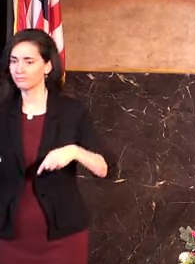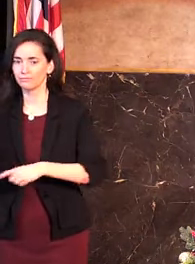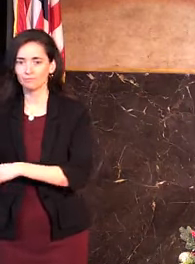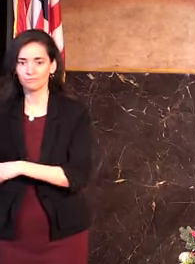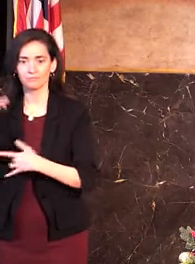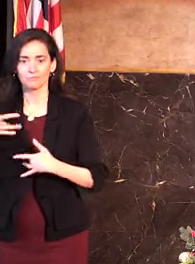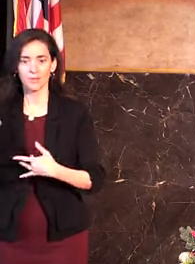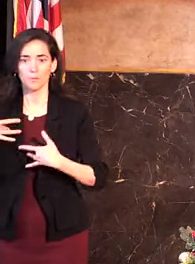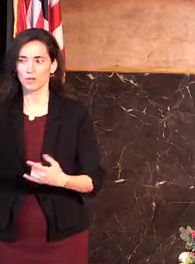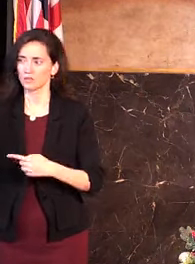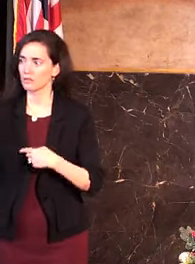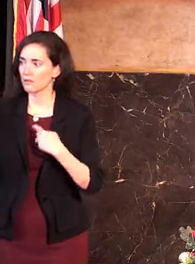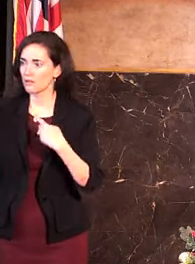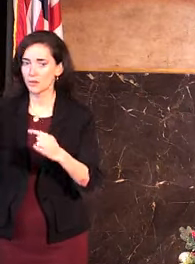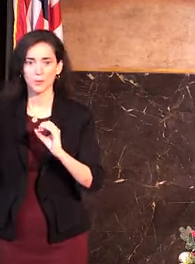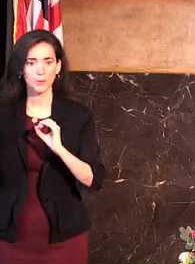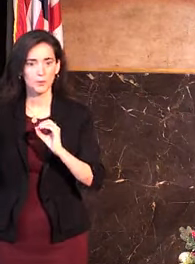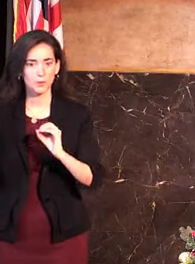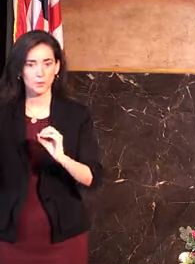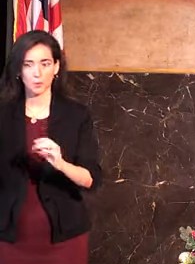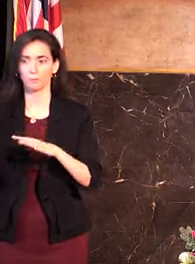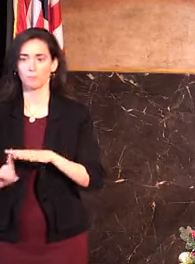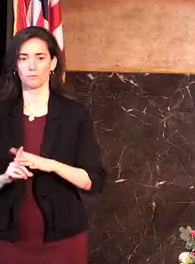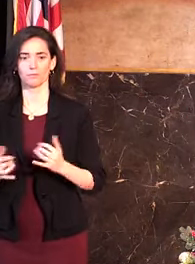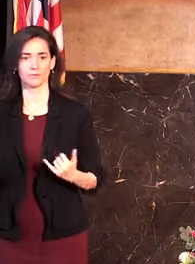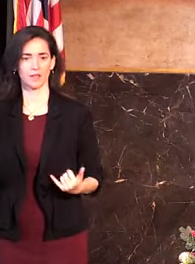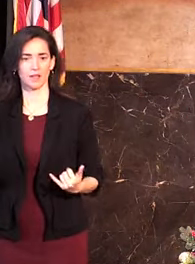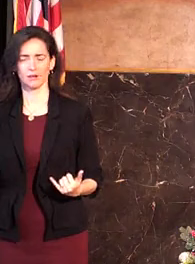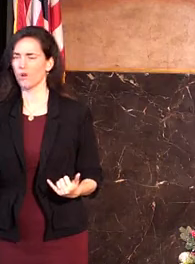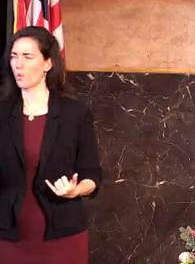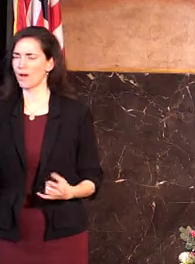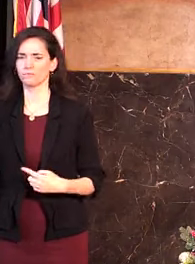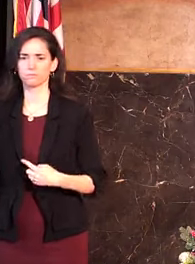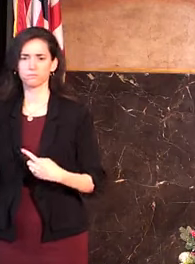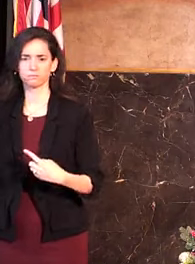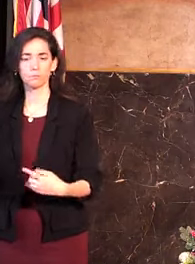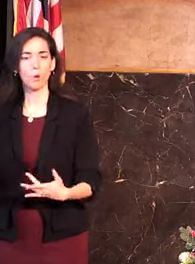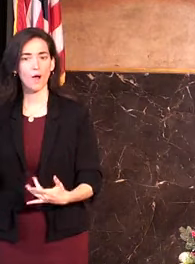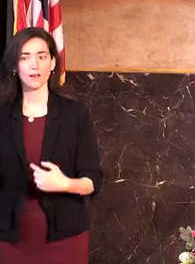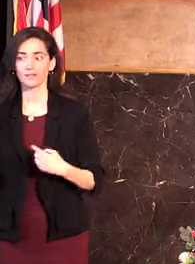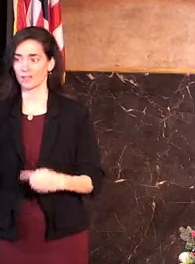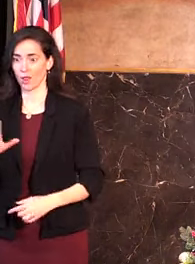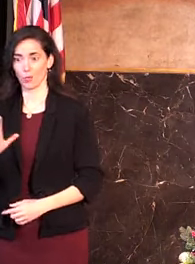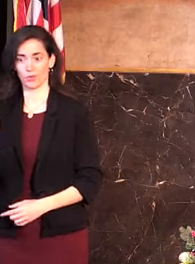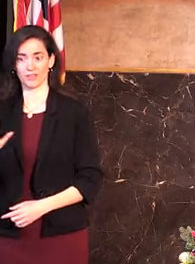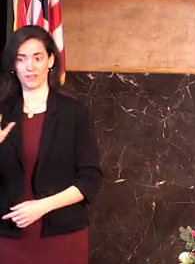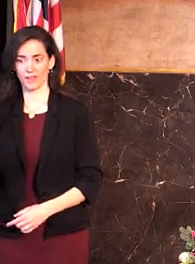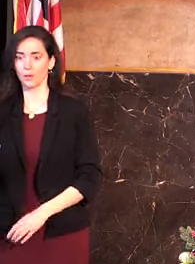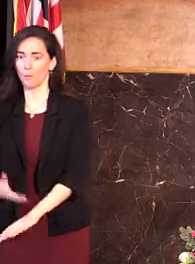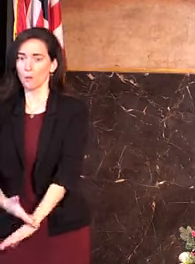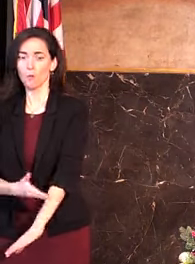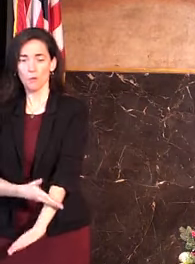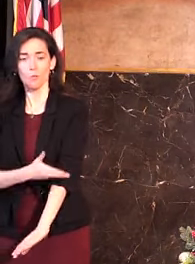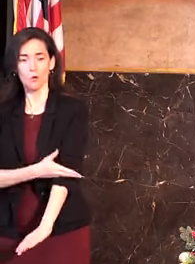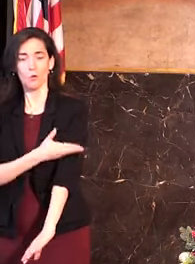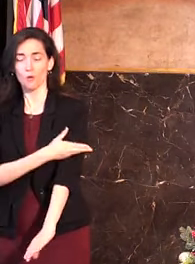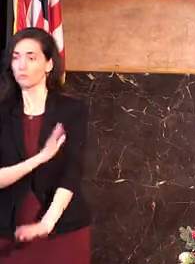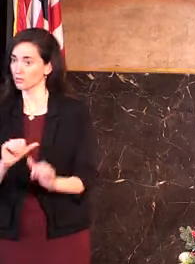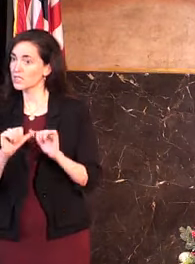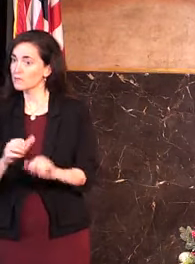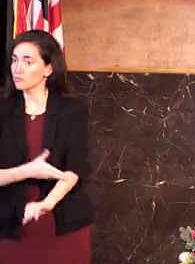these updates, and quite frankly, that's because Louisiana has been doing much better and continues